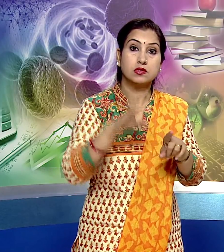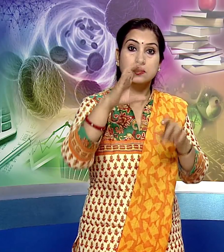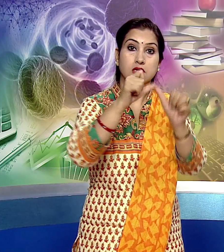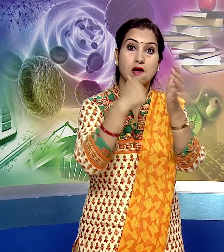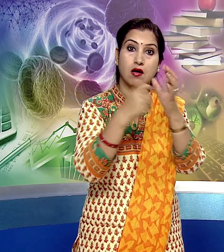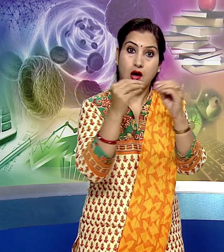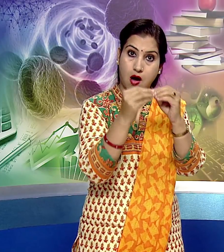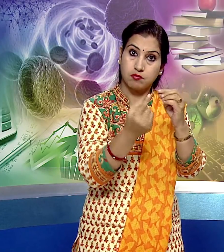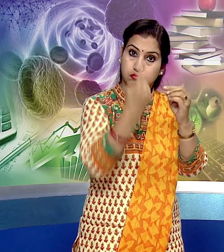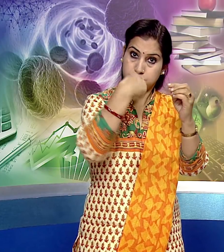carbohydrate,